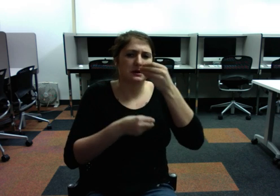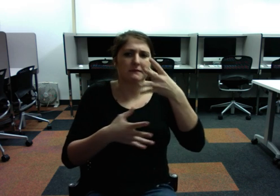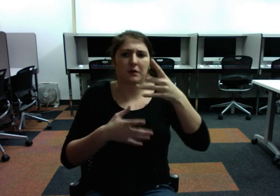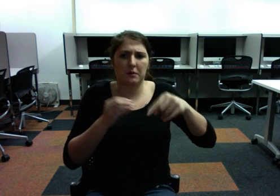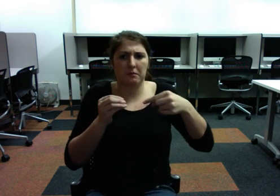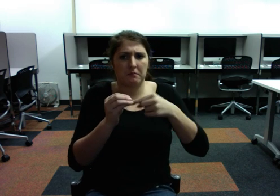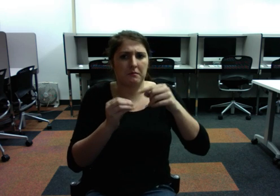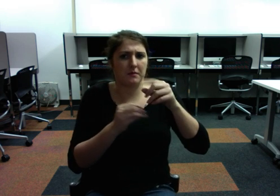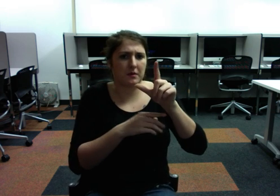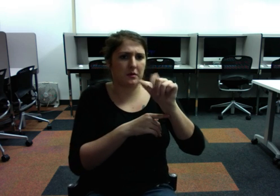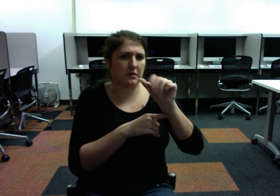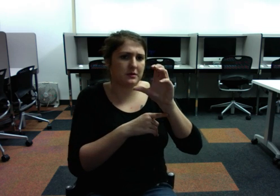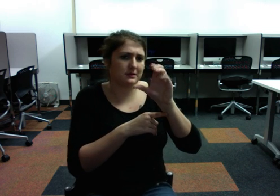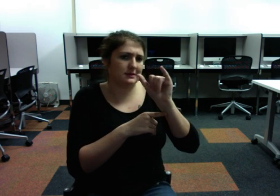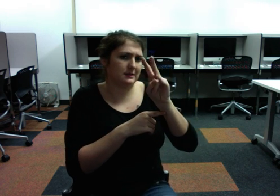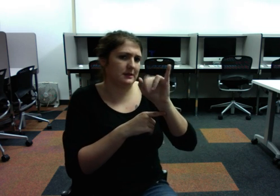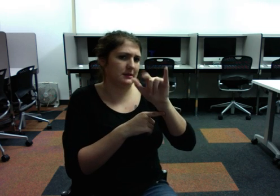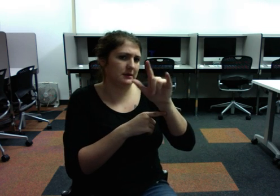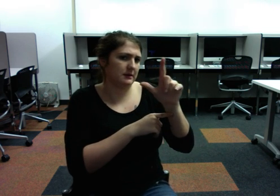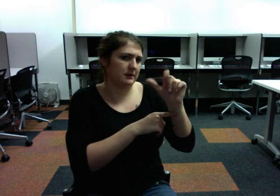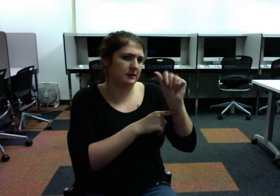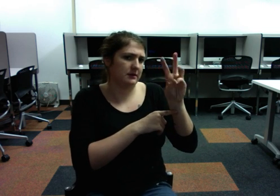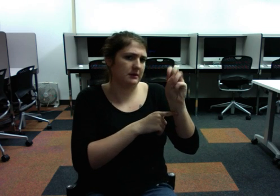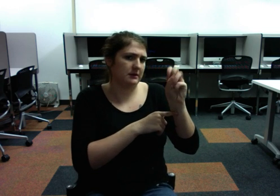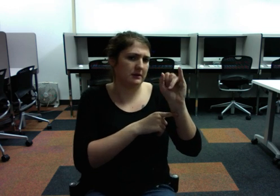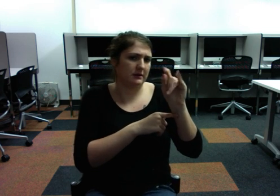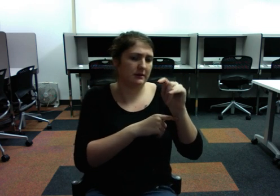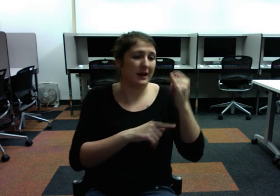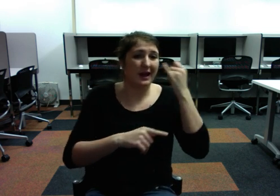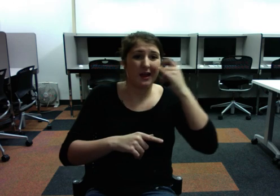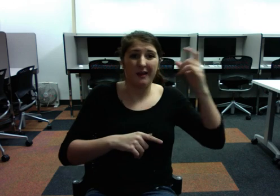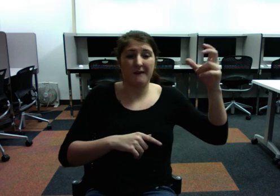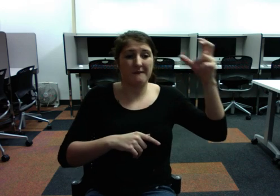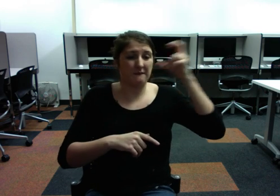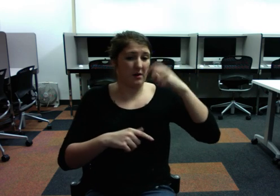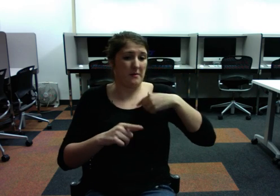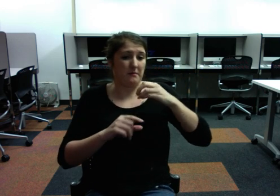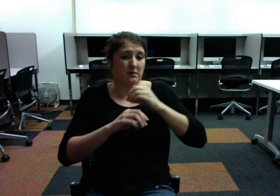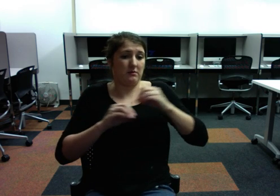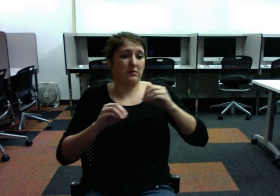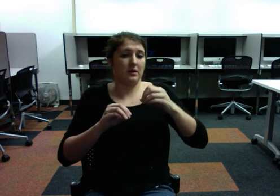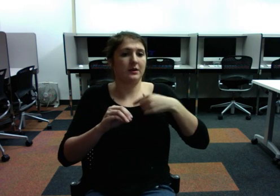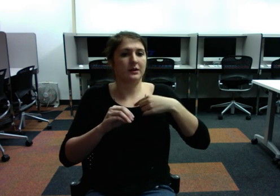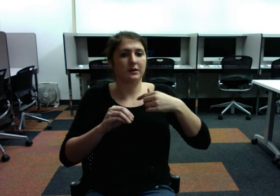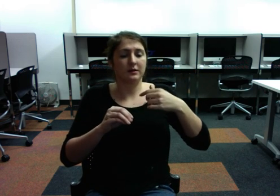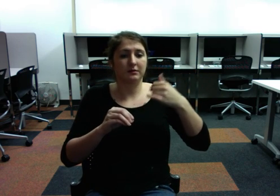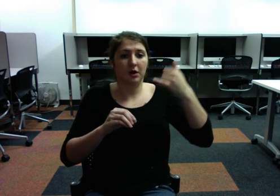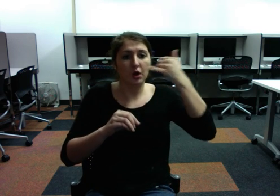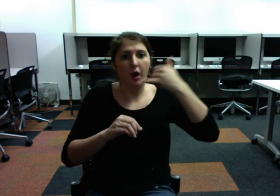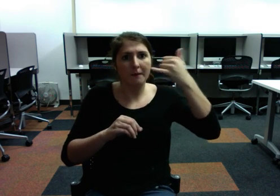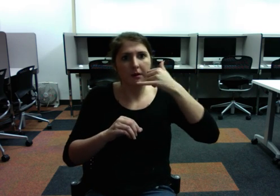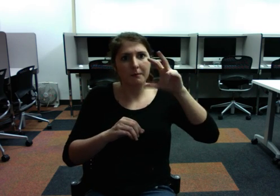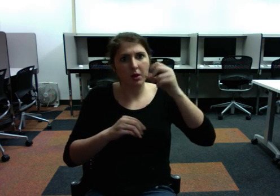to do, if you don't hear from me otherwise, call me every 30 days. Now, if you have something that's really important to tell me, you don't have to wait